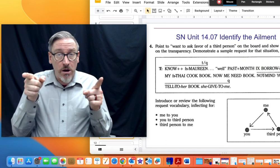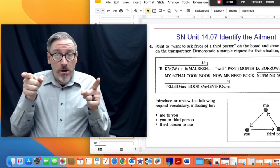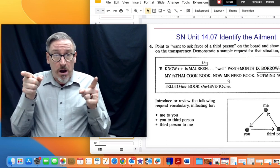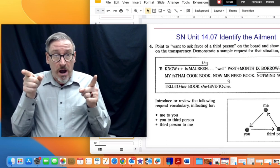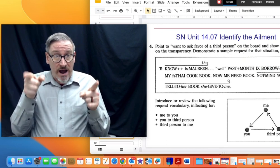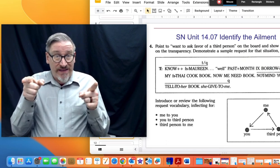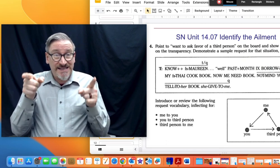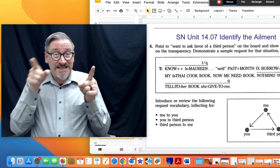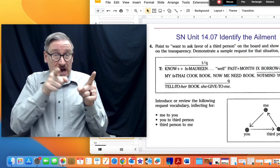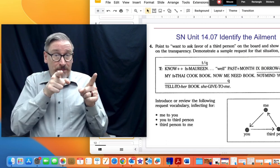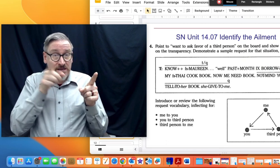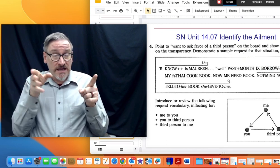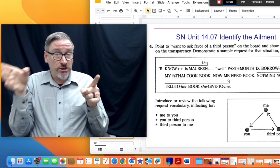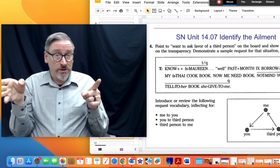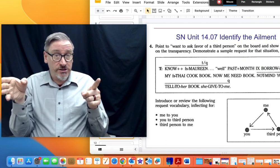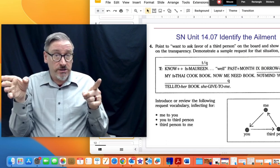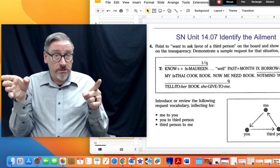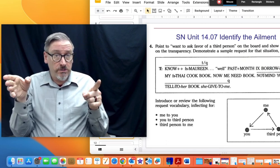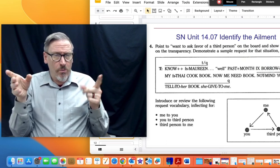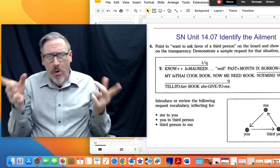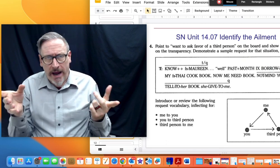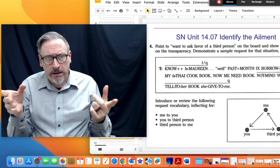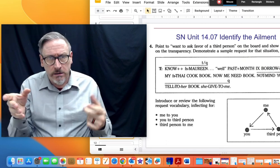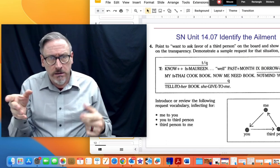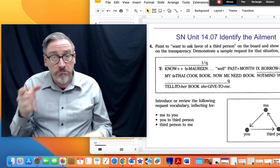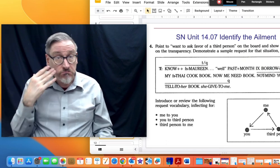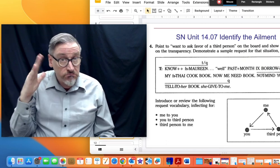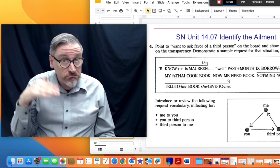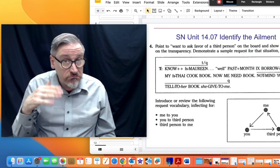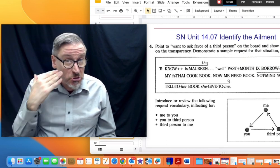now that's a topic slash question. Why?